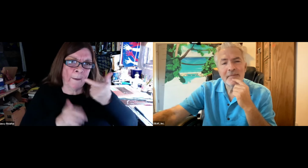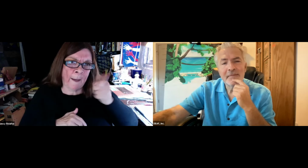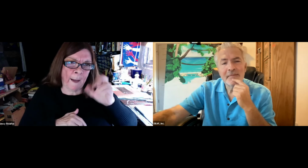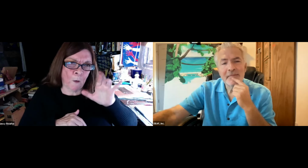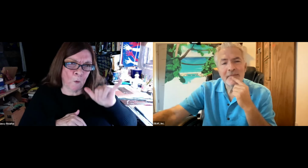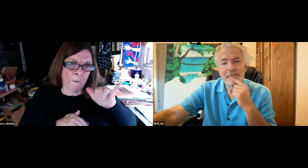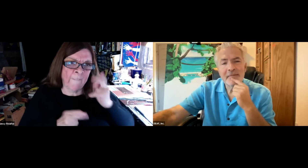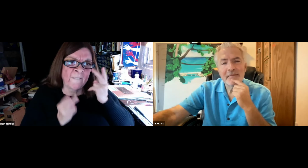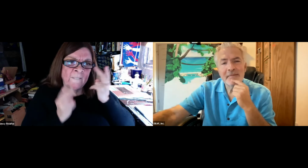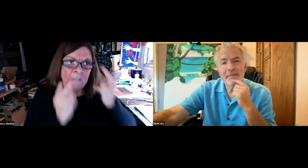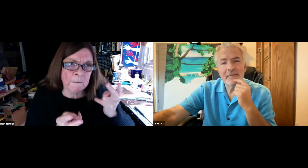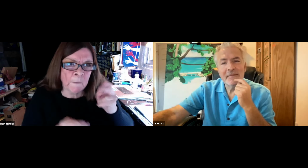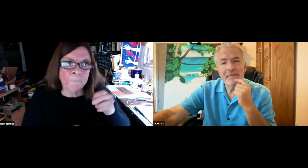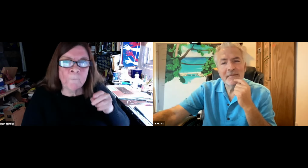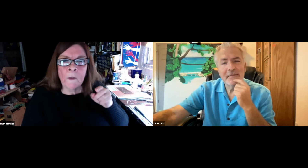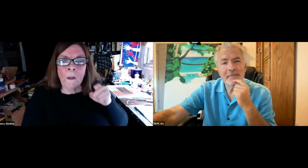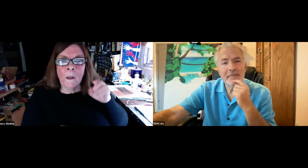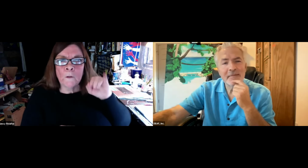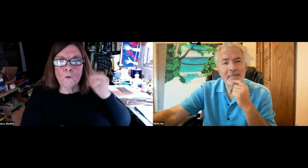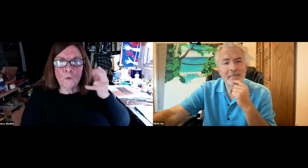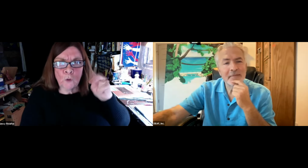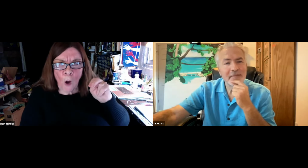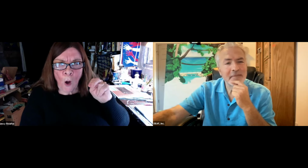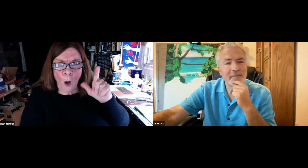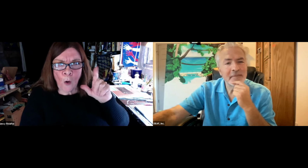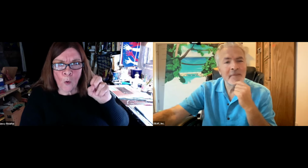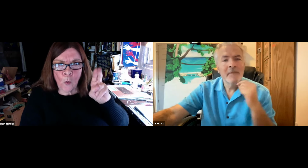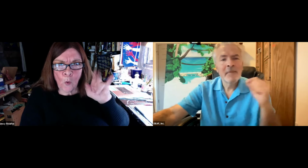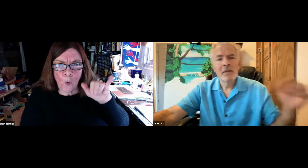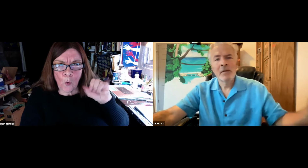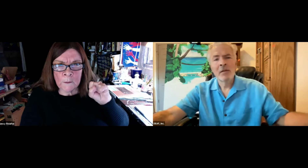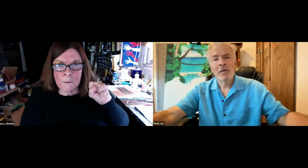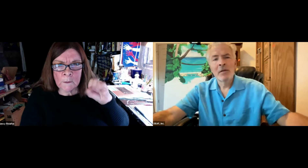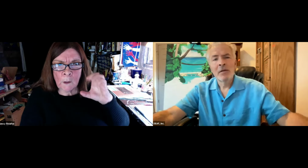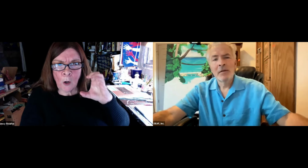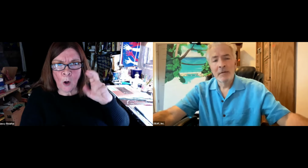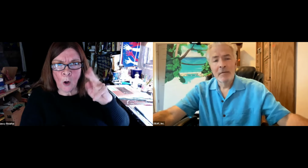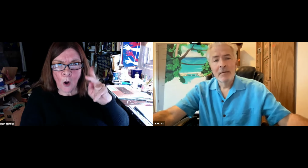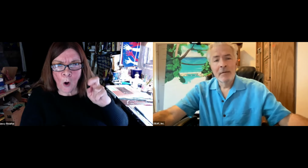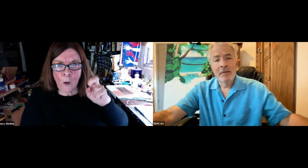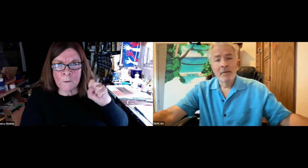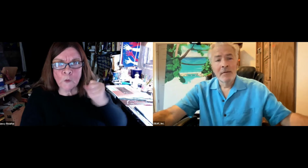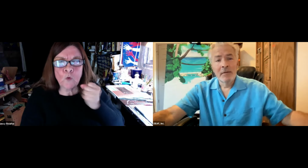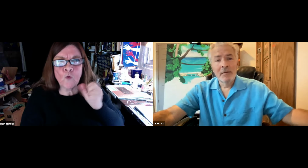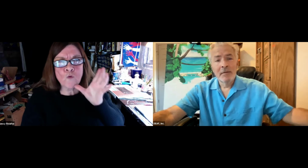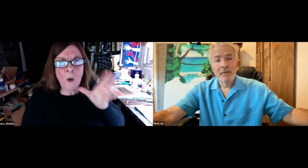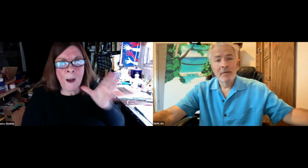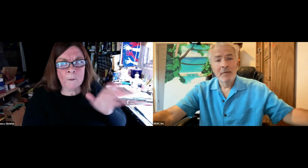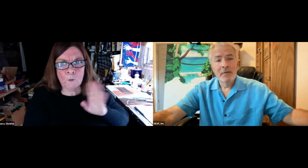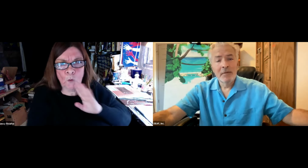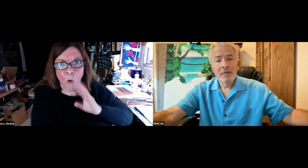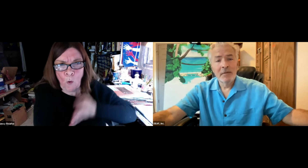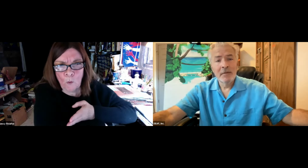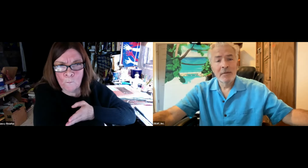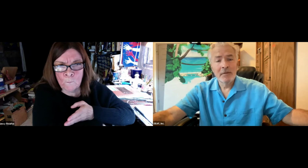Montana. They have a gallery where you can visit, and